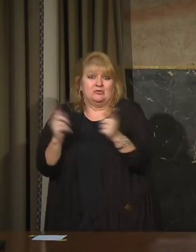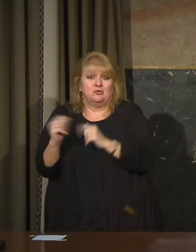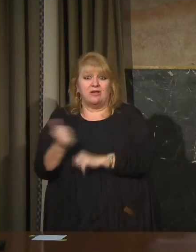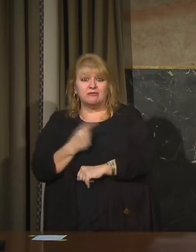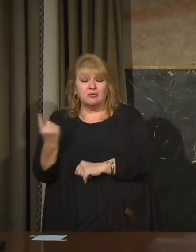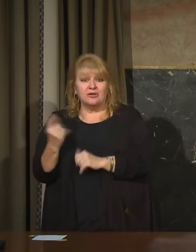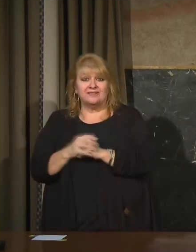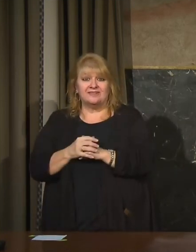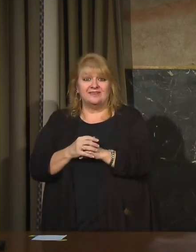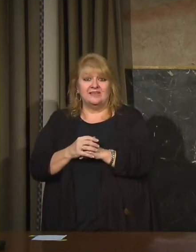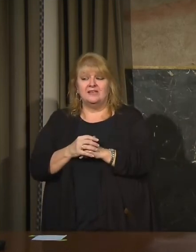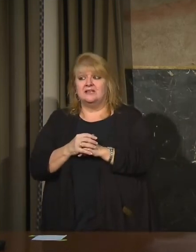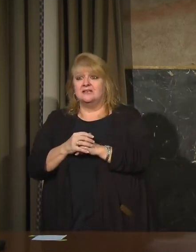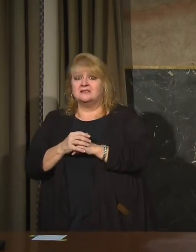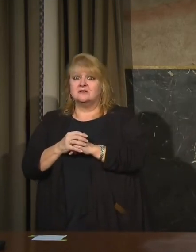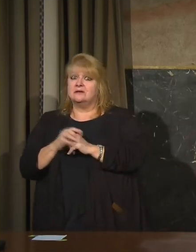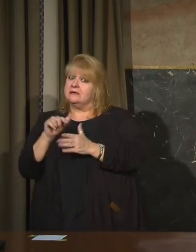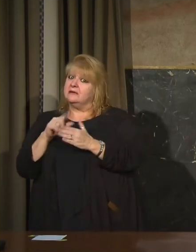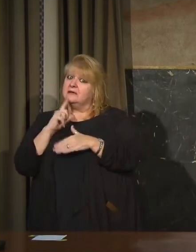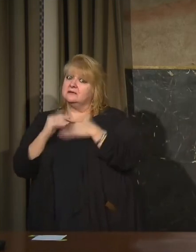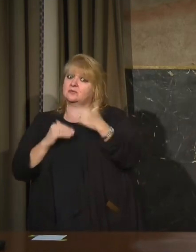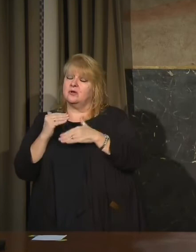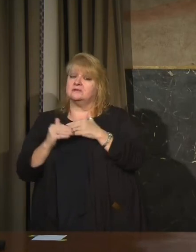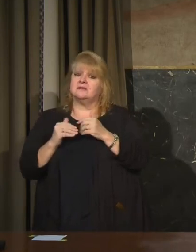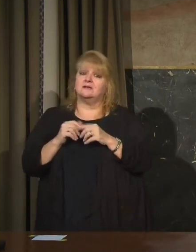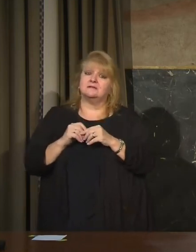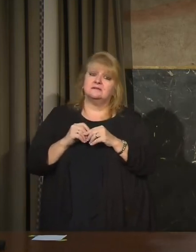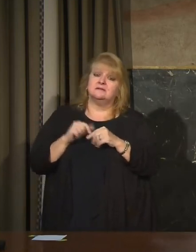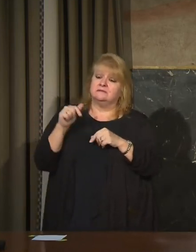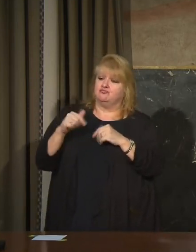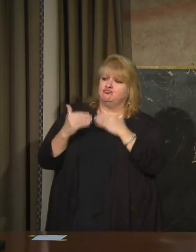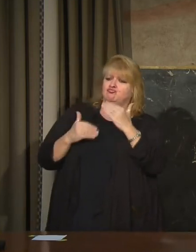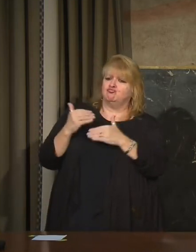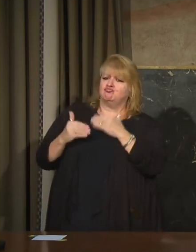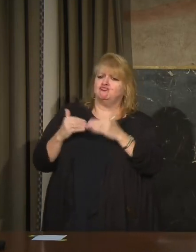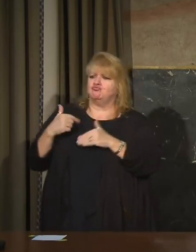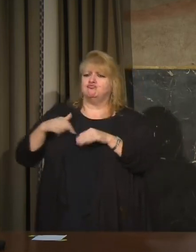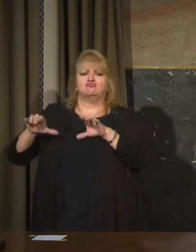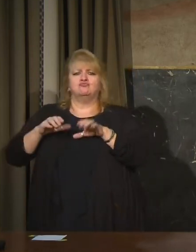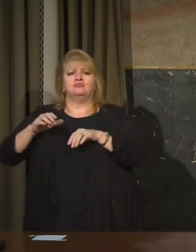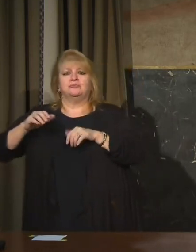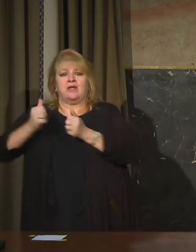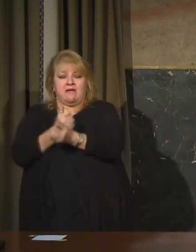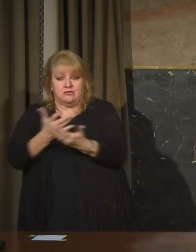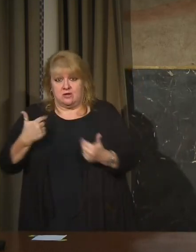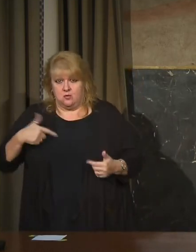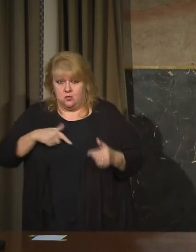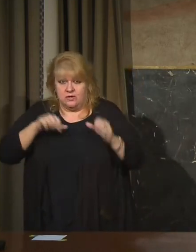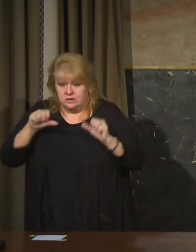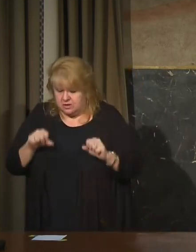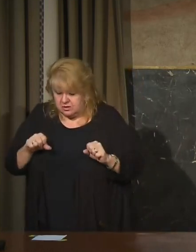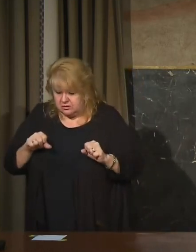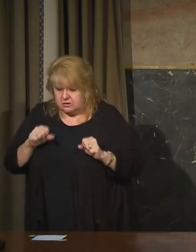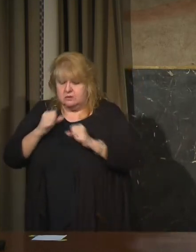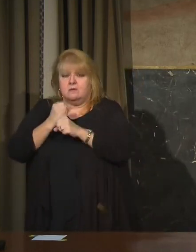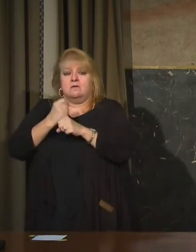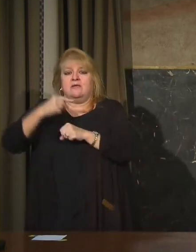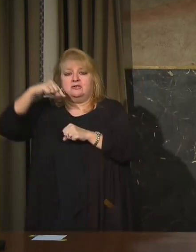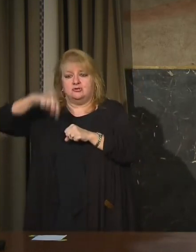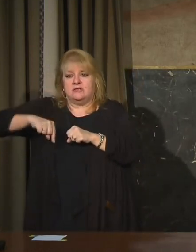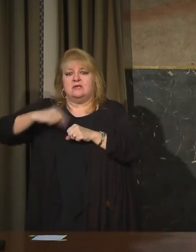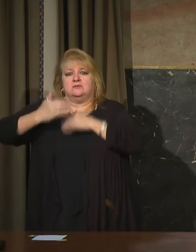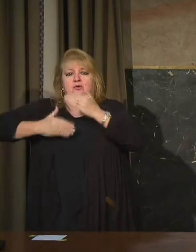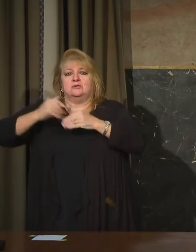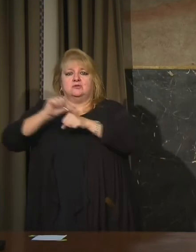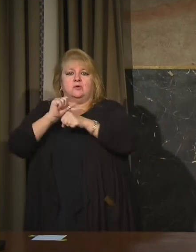us. So this is very much a process. And it's a process that we're doing everything we can to make sure that it works as best it can.